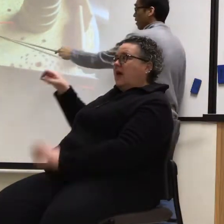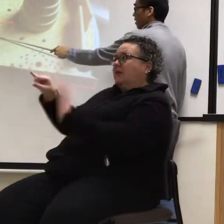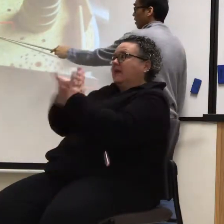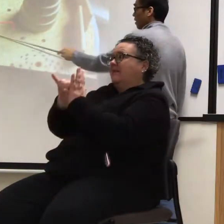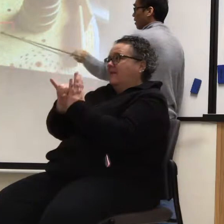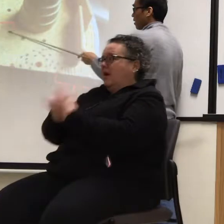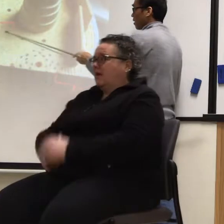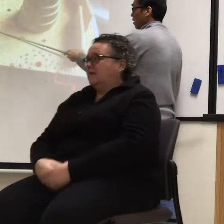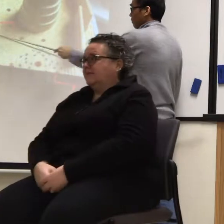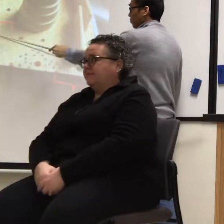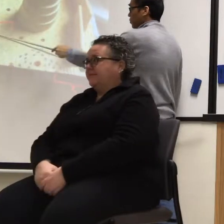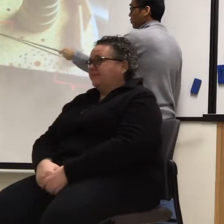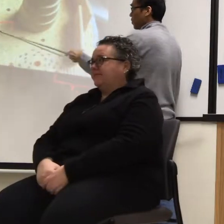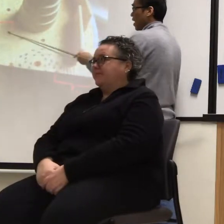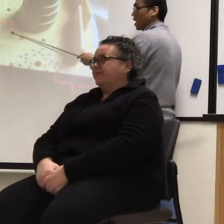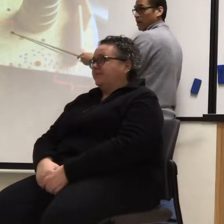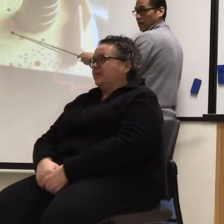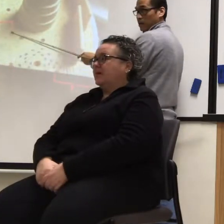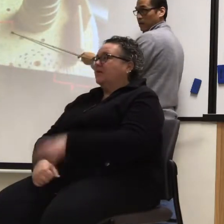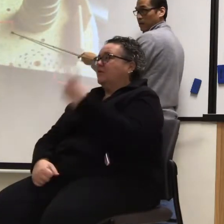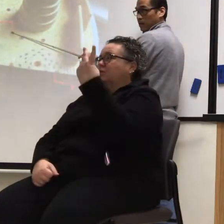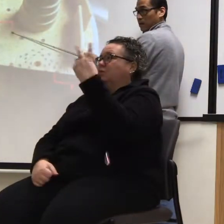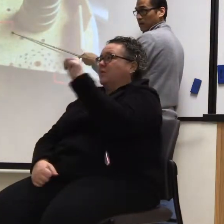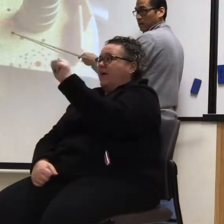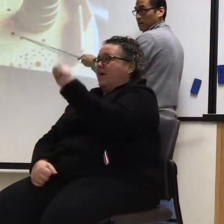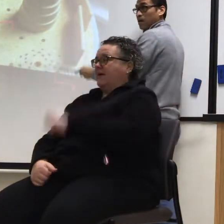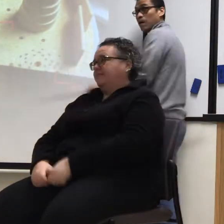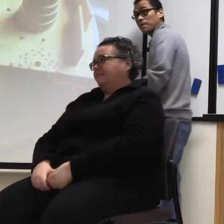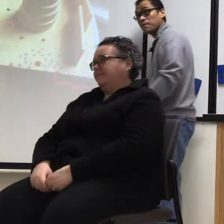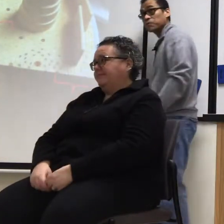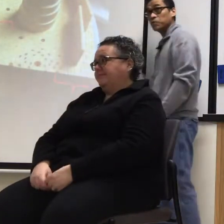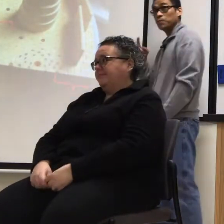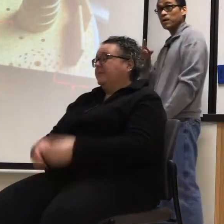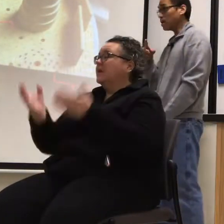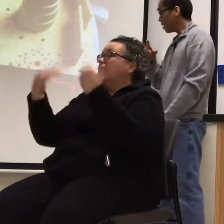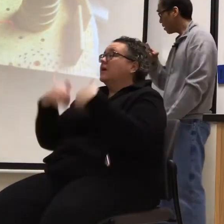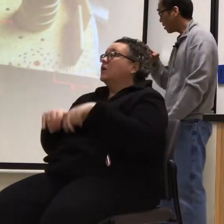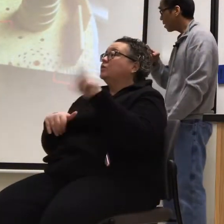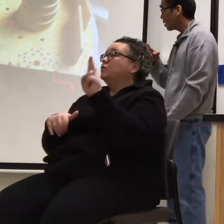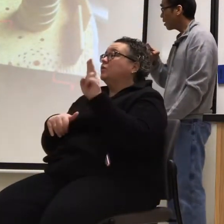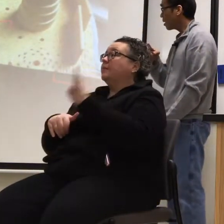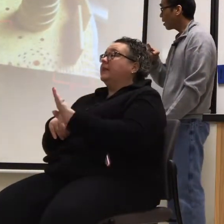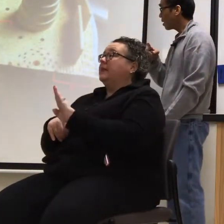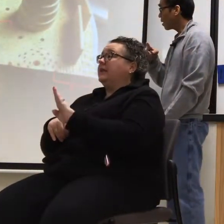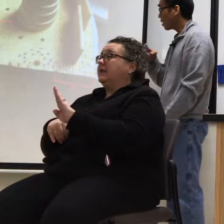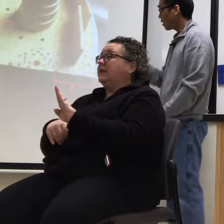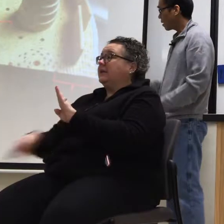Identify. For 2A. And then for 2B,